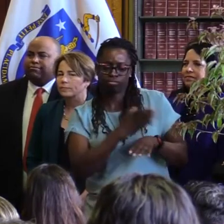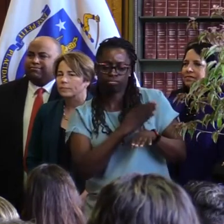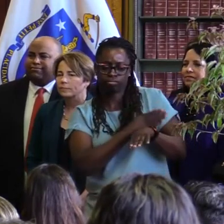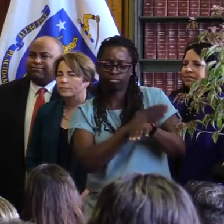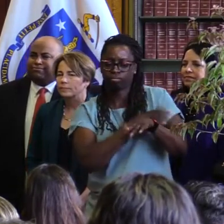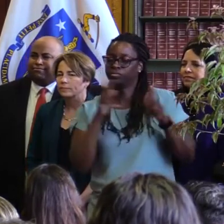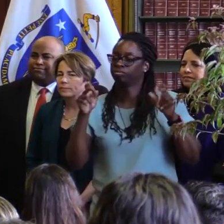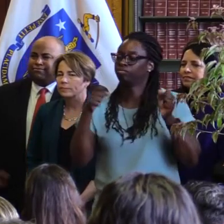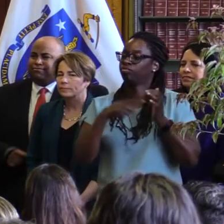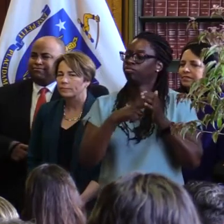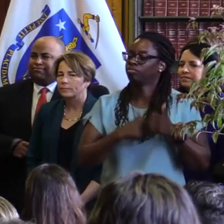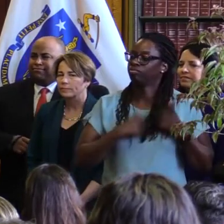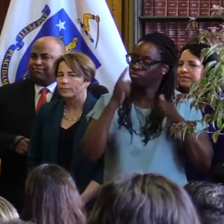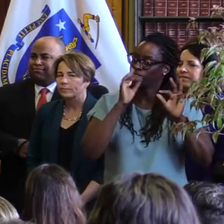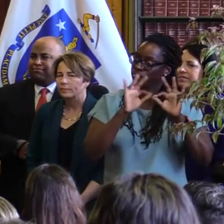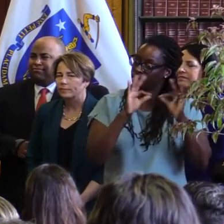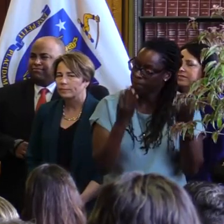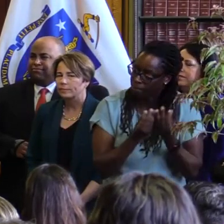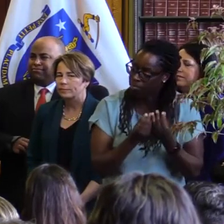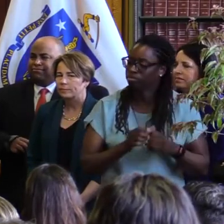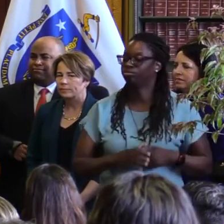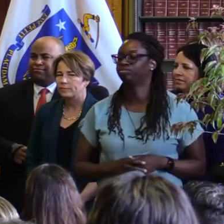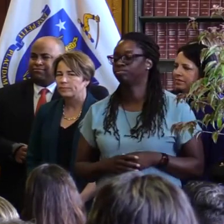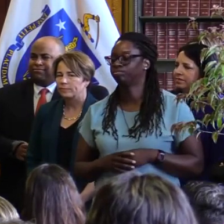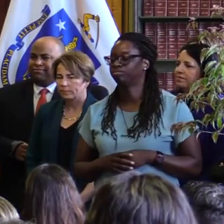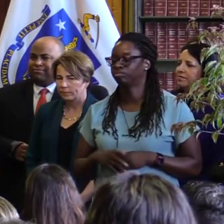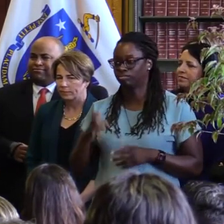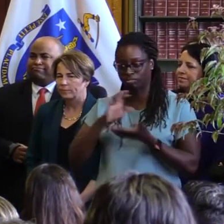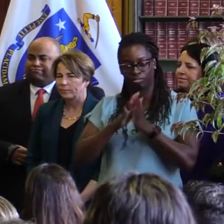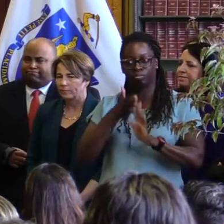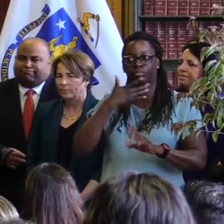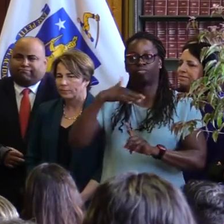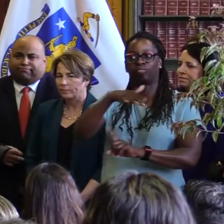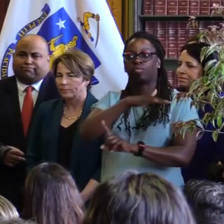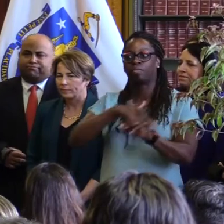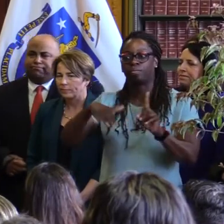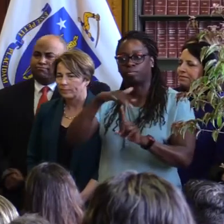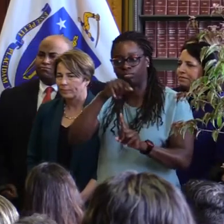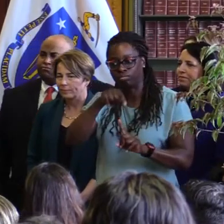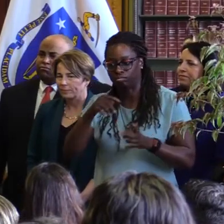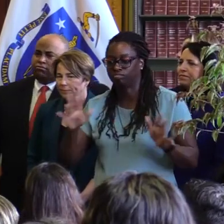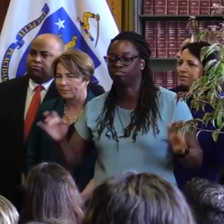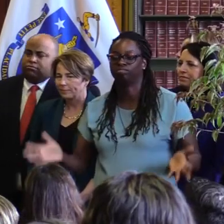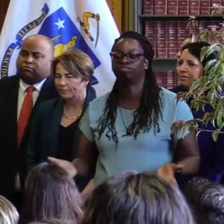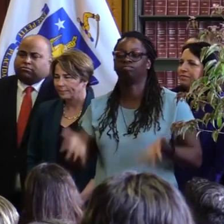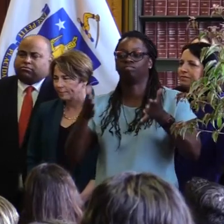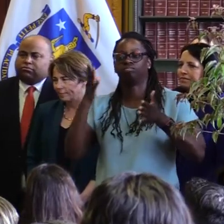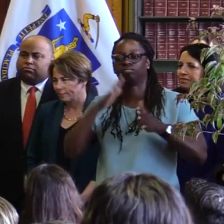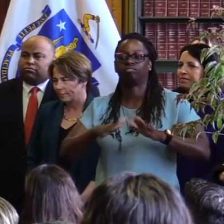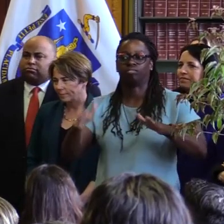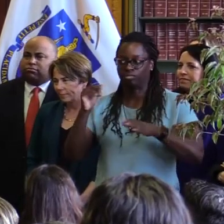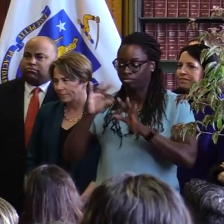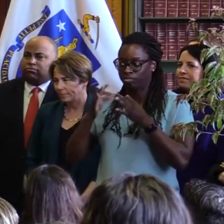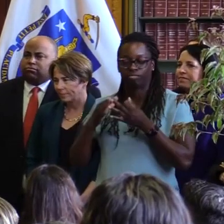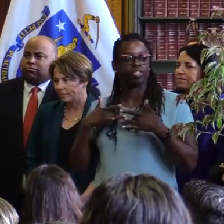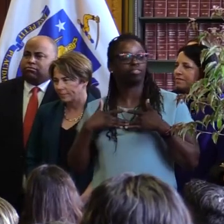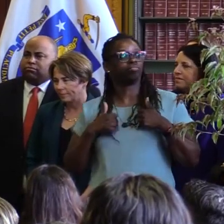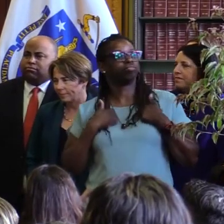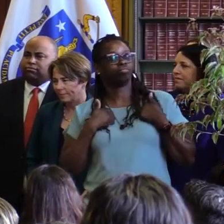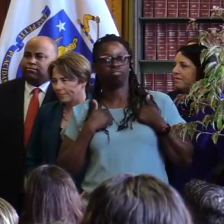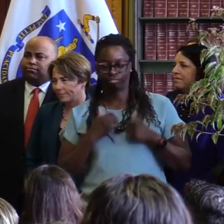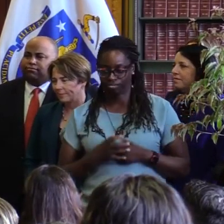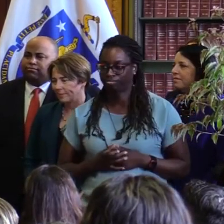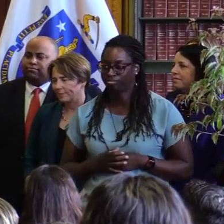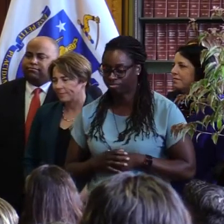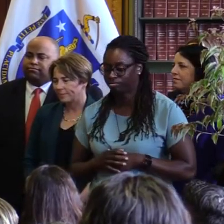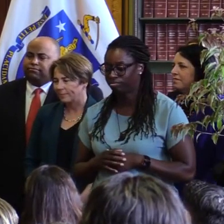Boston not only the greenest city in the country, but the best place to raise a family. We've already seen the impact that that makes on individuals